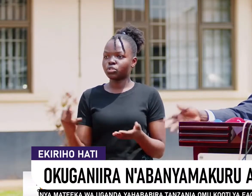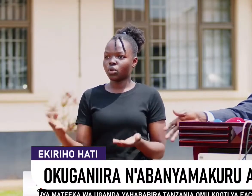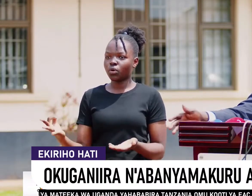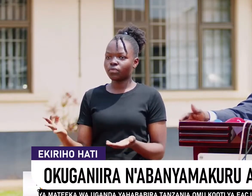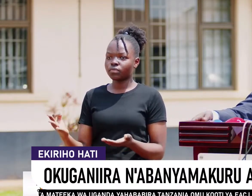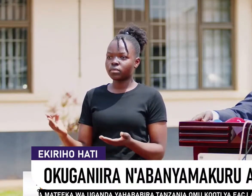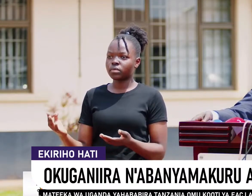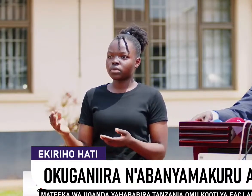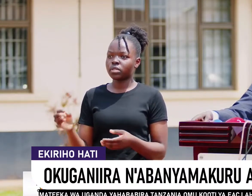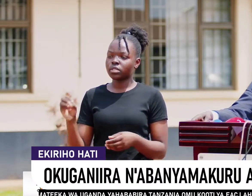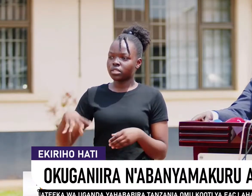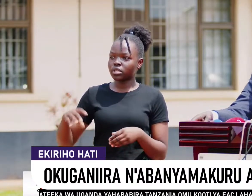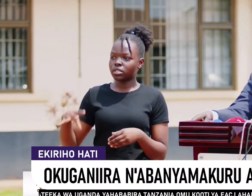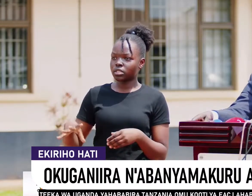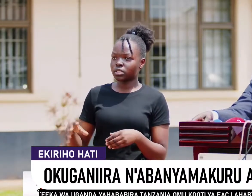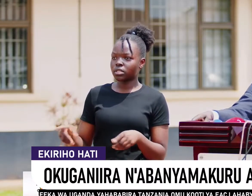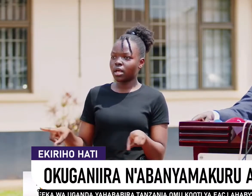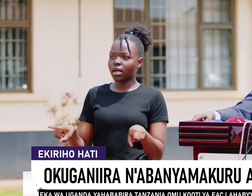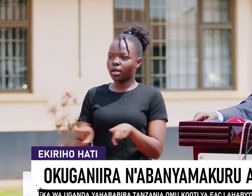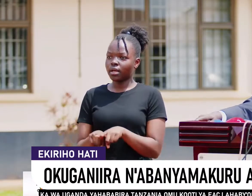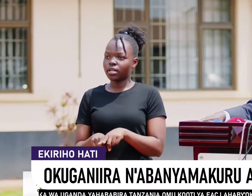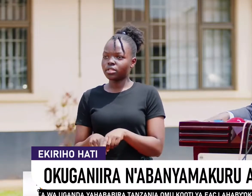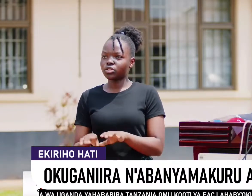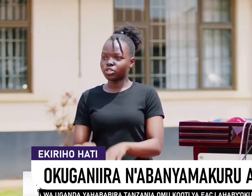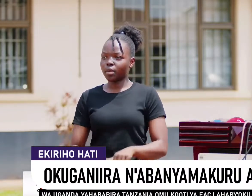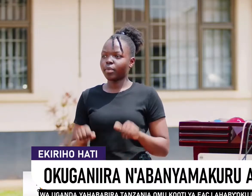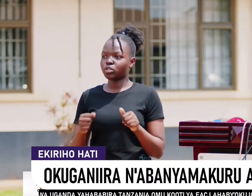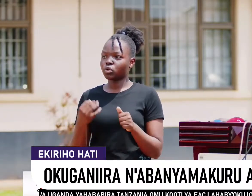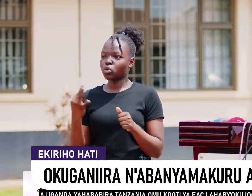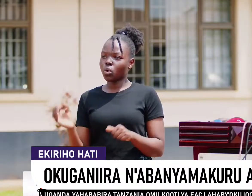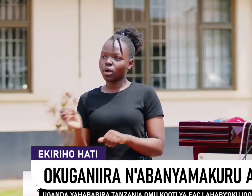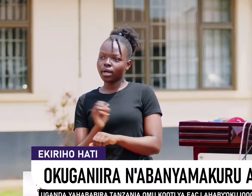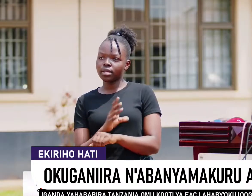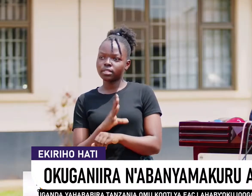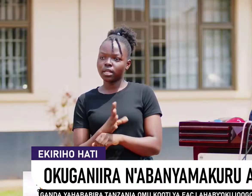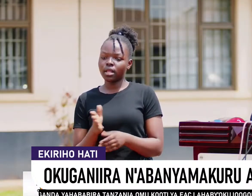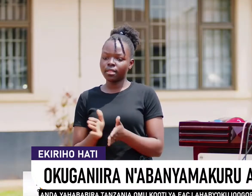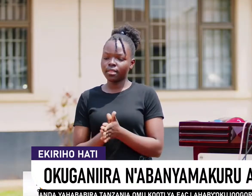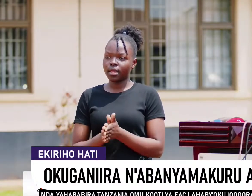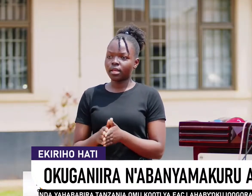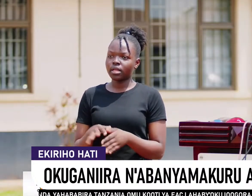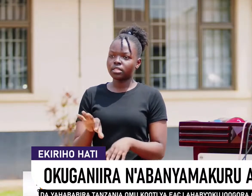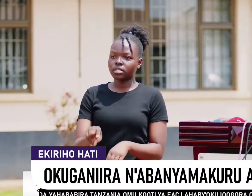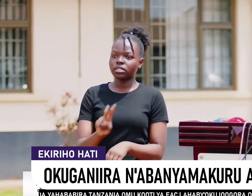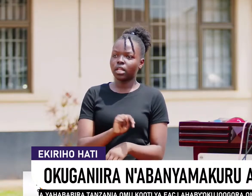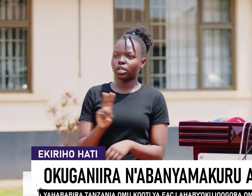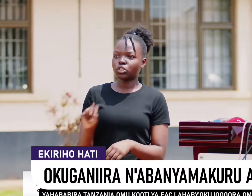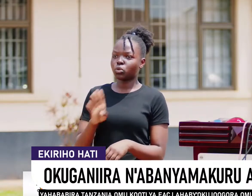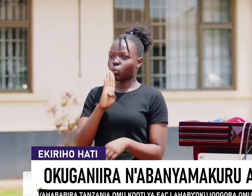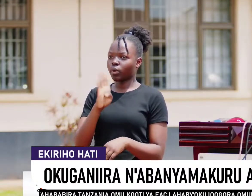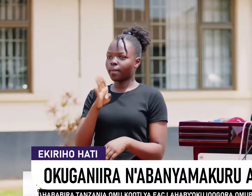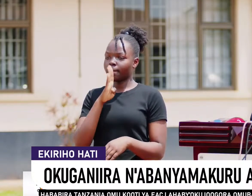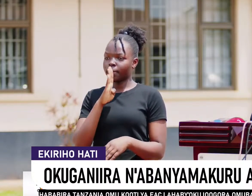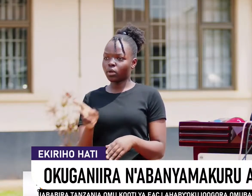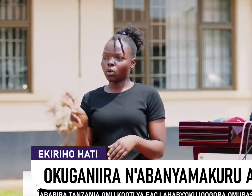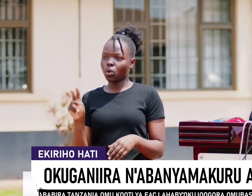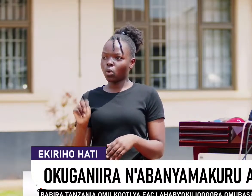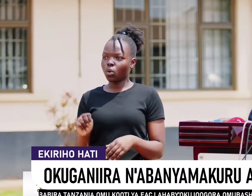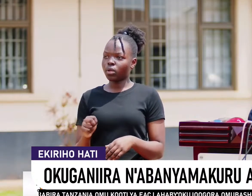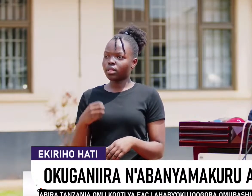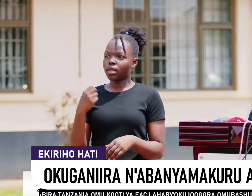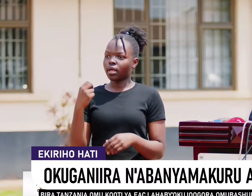ngaba chairperson oba ba councillor. Bano okusunsulwamu kwabwe kugenda kubeerawo ng'ennaku 8 olujja kubeera wa